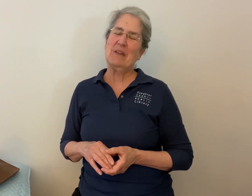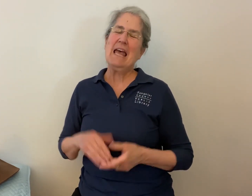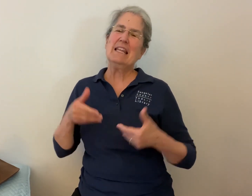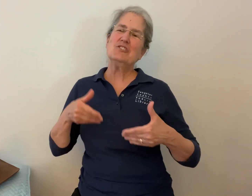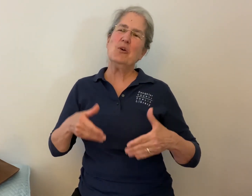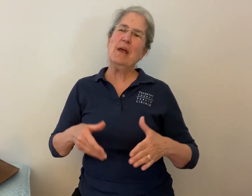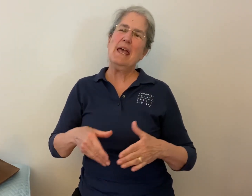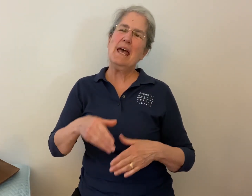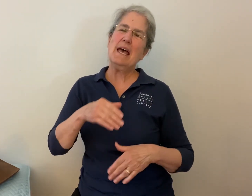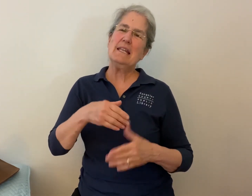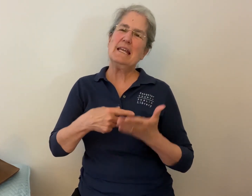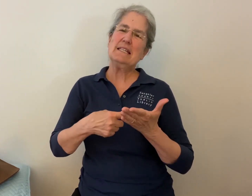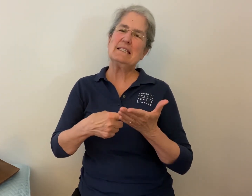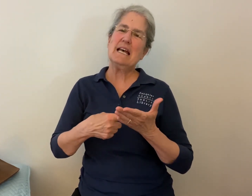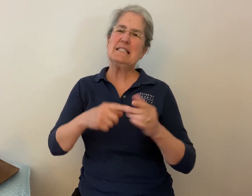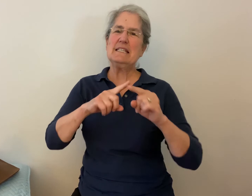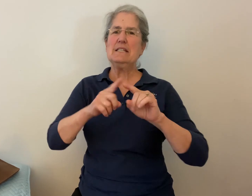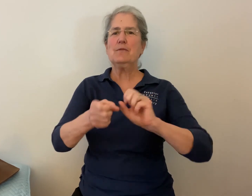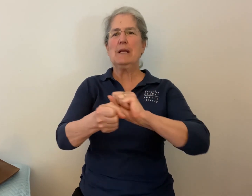Let's go ahead and discuss the different